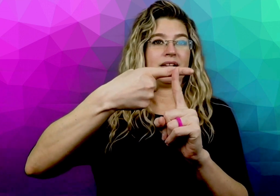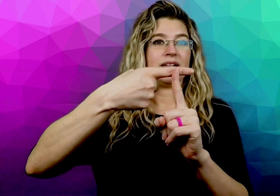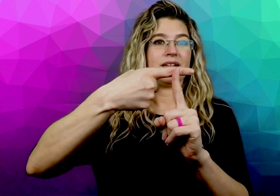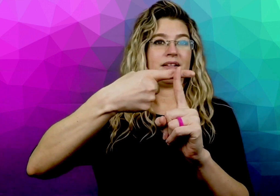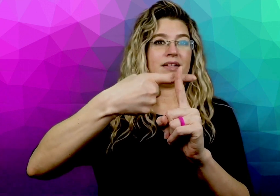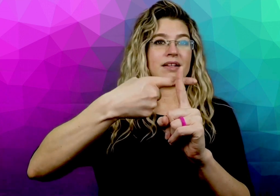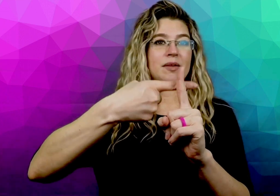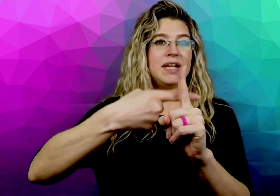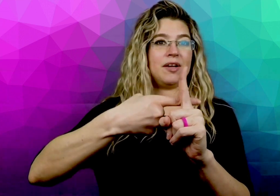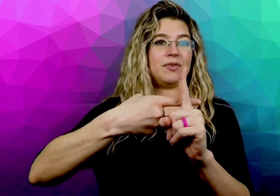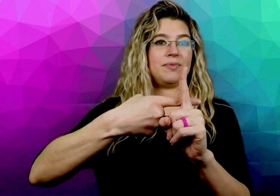come down.